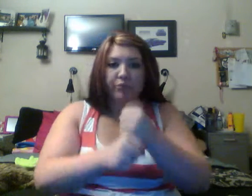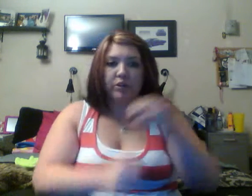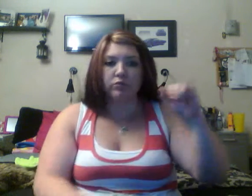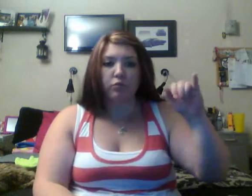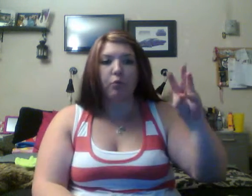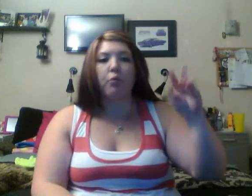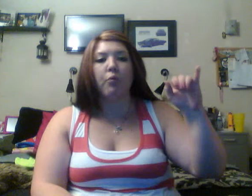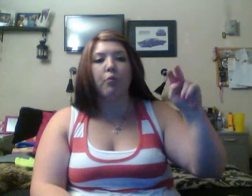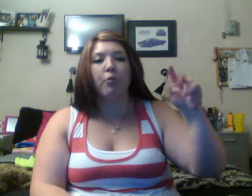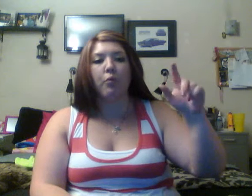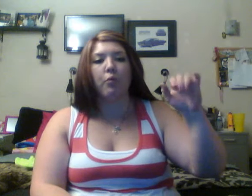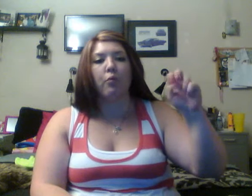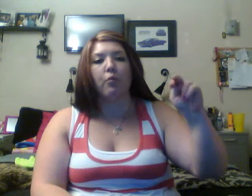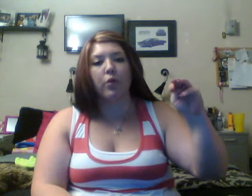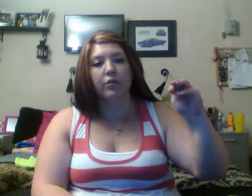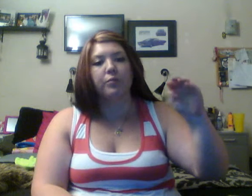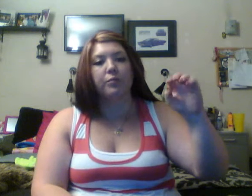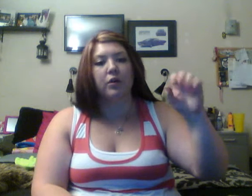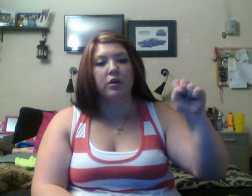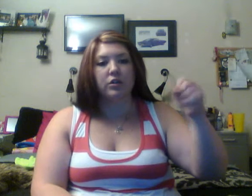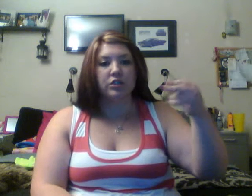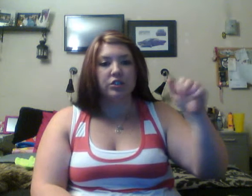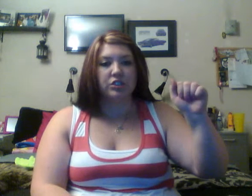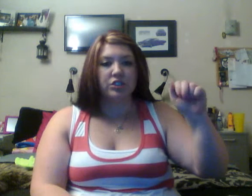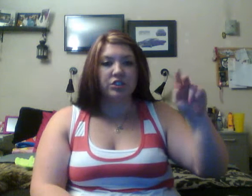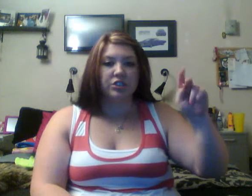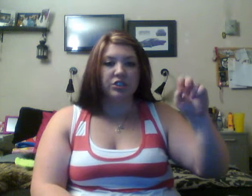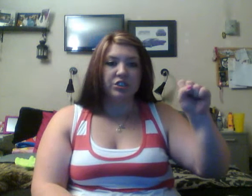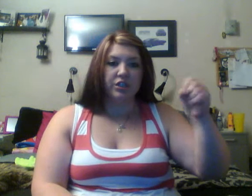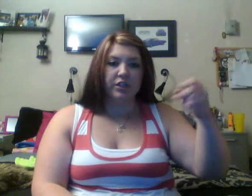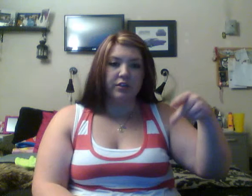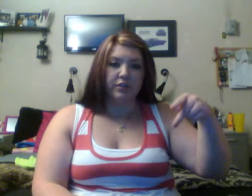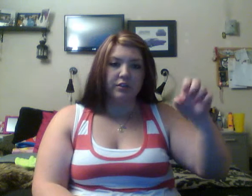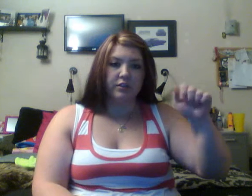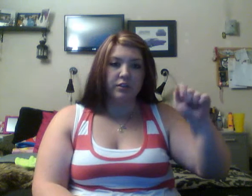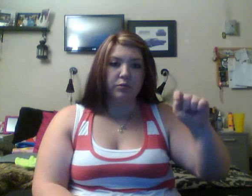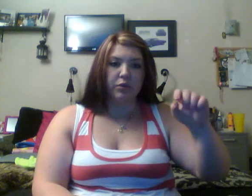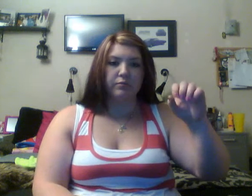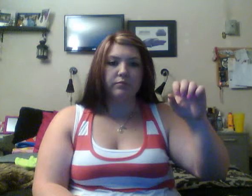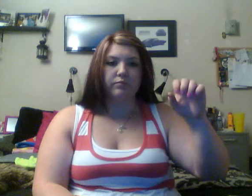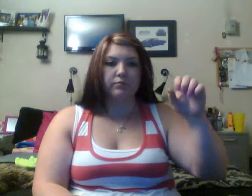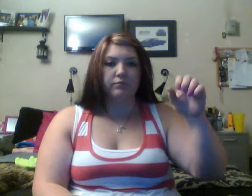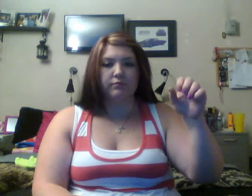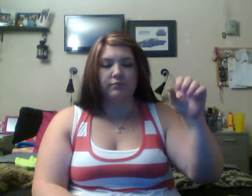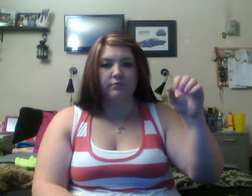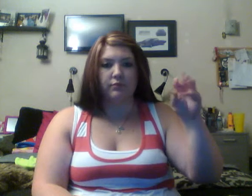Shakespeare. Now, the information that I'm going to give you is in your textbook. You have two textbooks for this course, and the first one